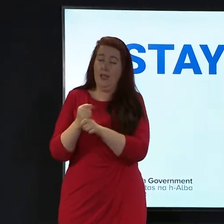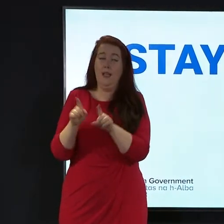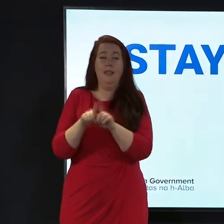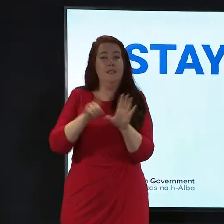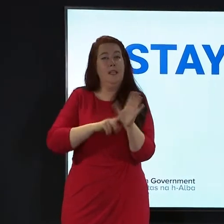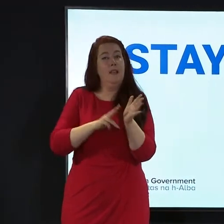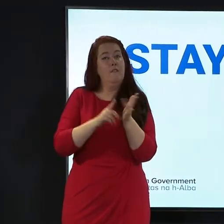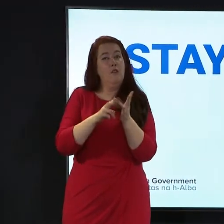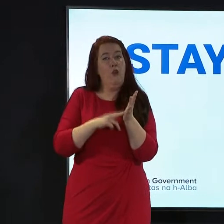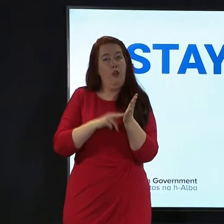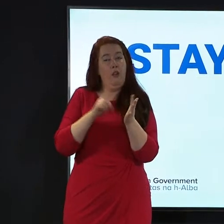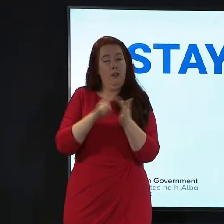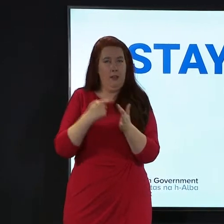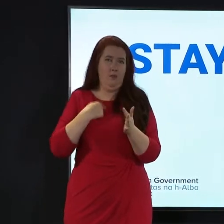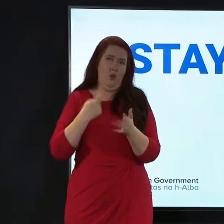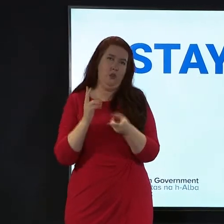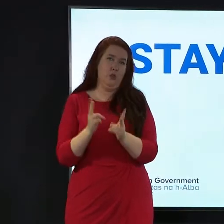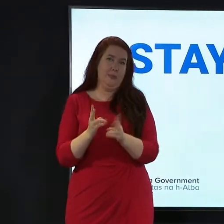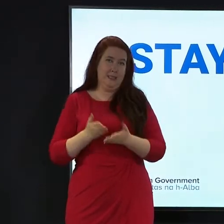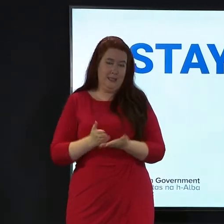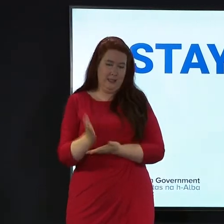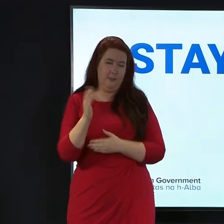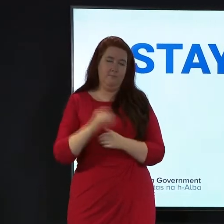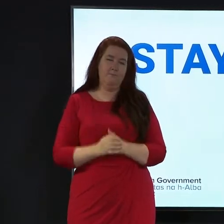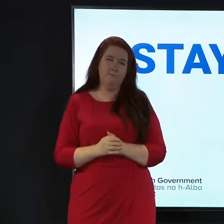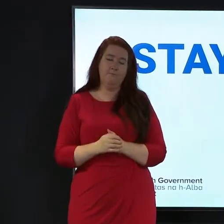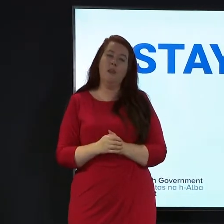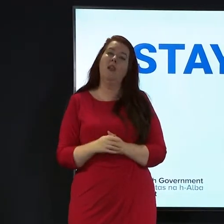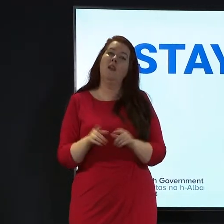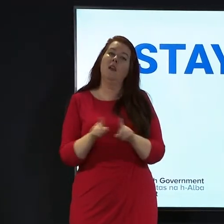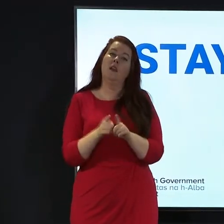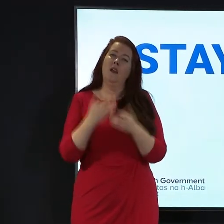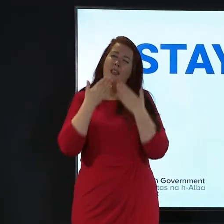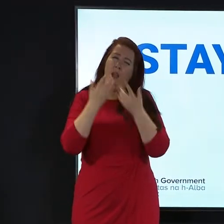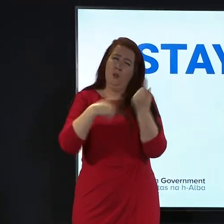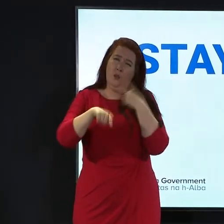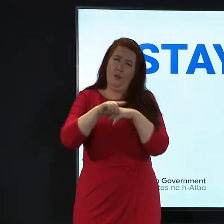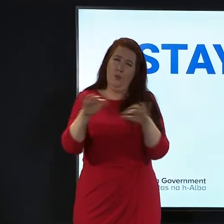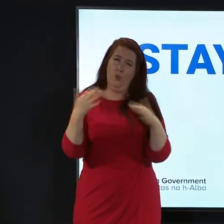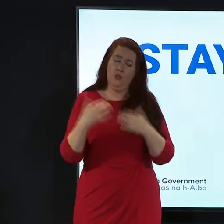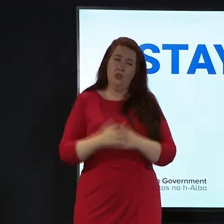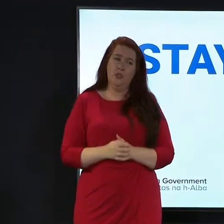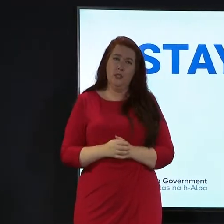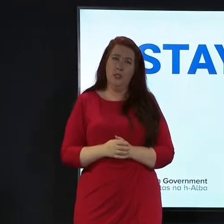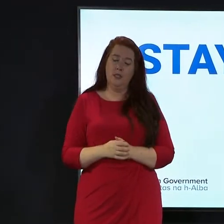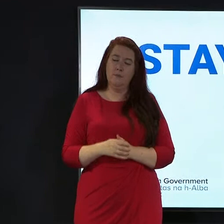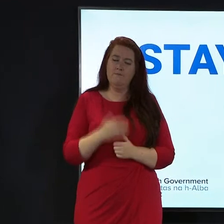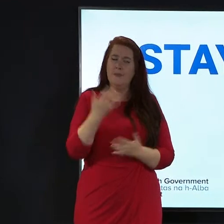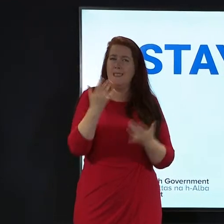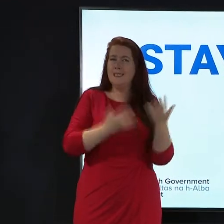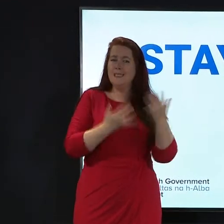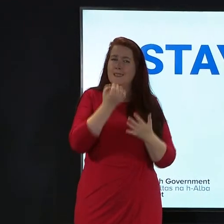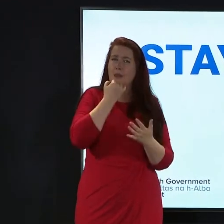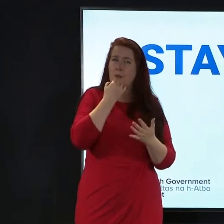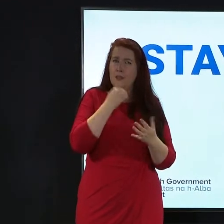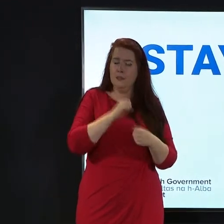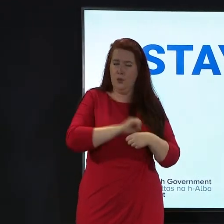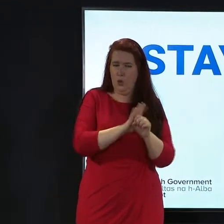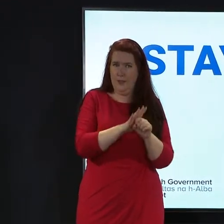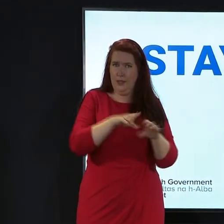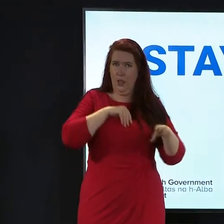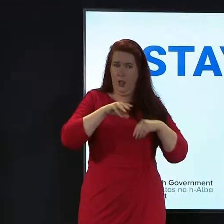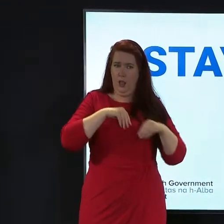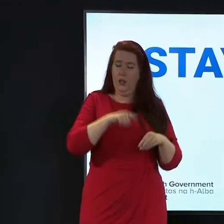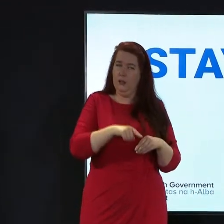Yvonne for our interpretation. And thank you to all of you. The case numbers for anybody paying attention to these look a bit scary at the